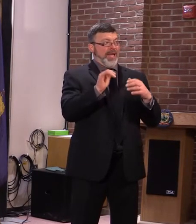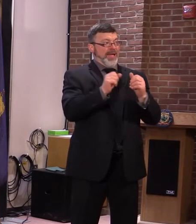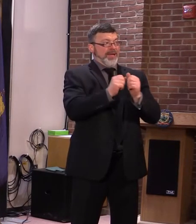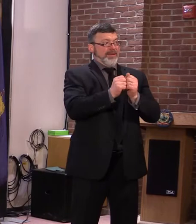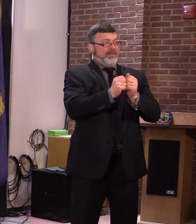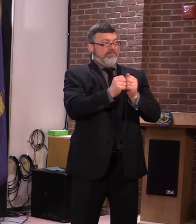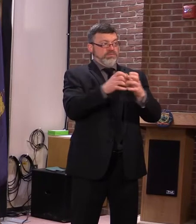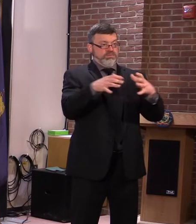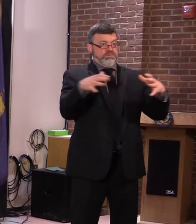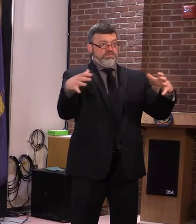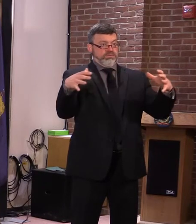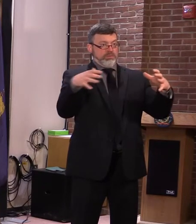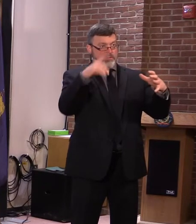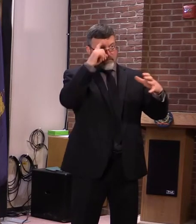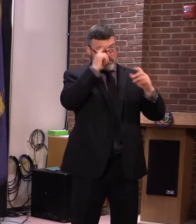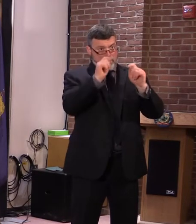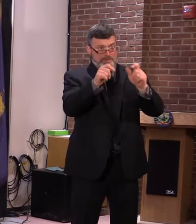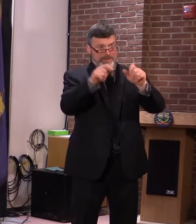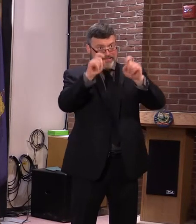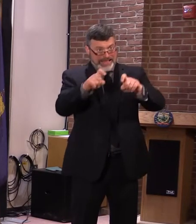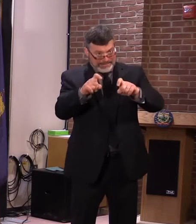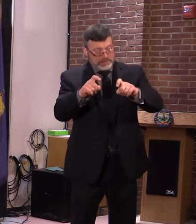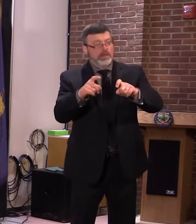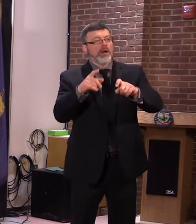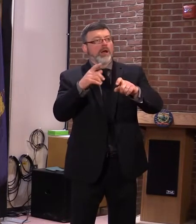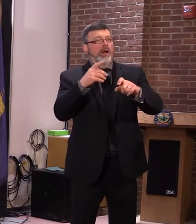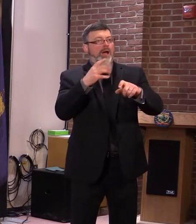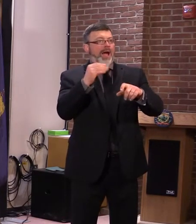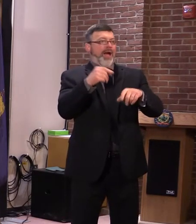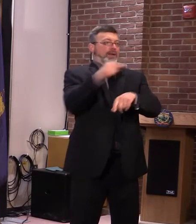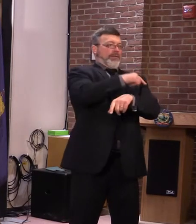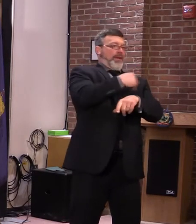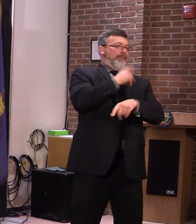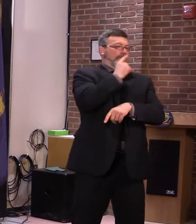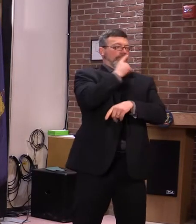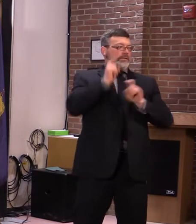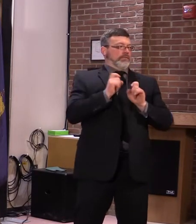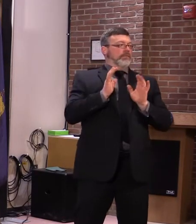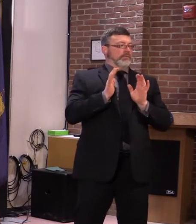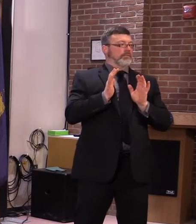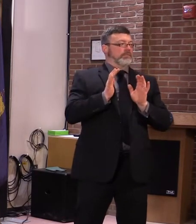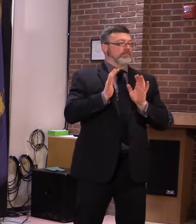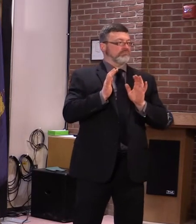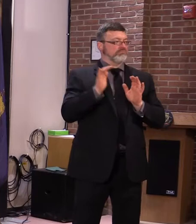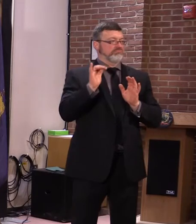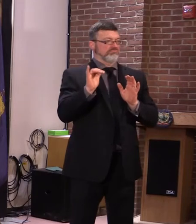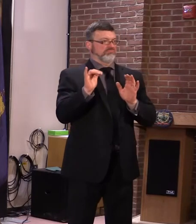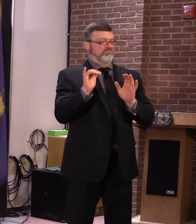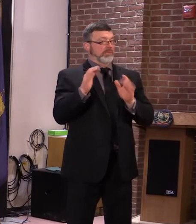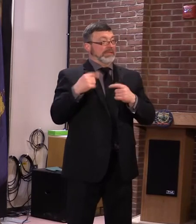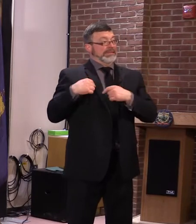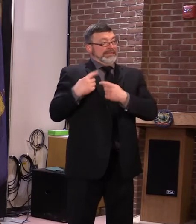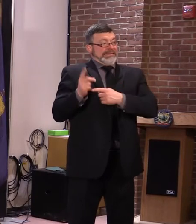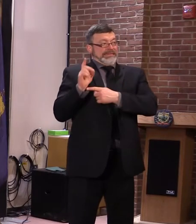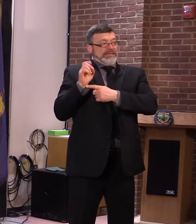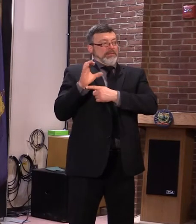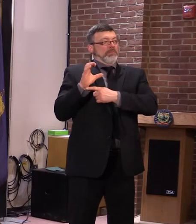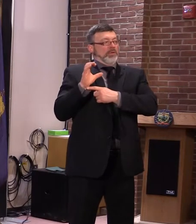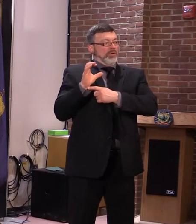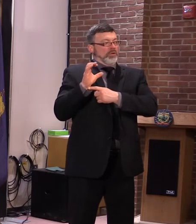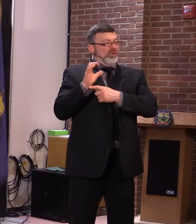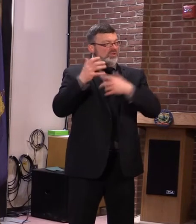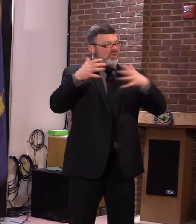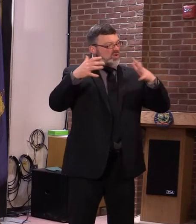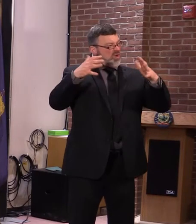system. Over the same time frame, from December through today, Vermonters have accessed more than 300,000